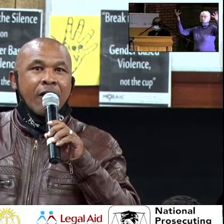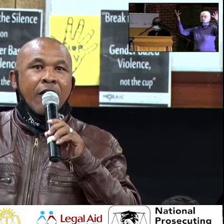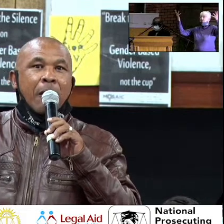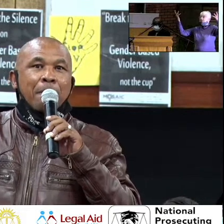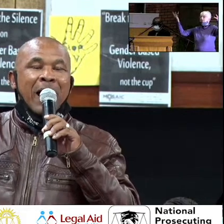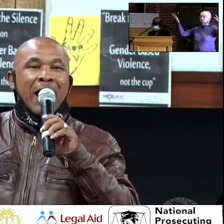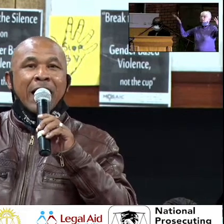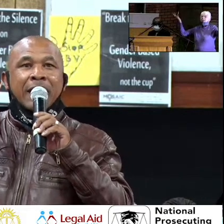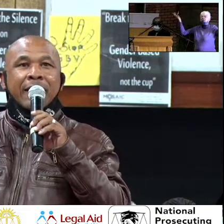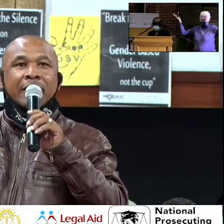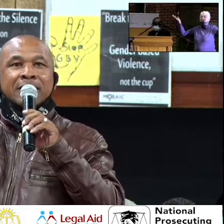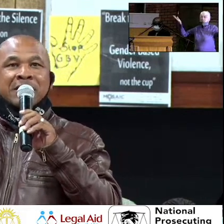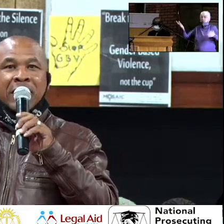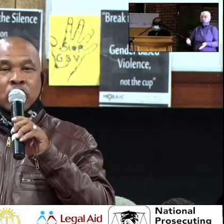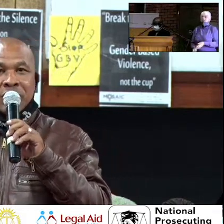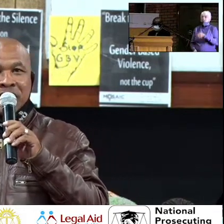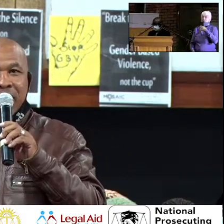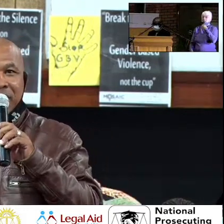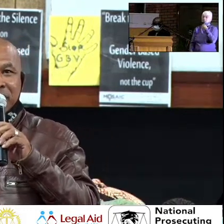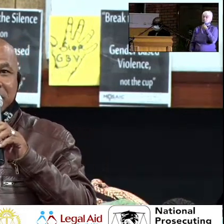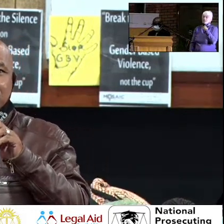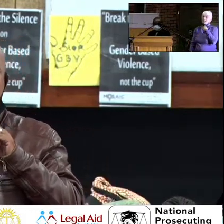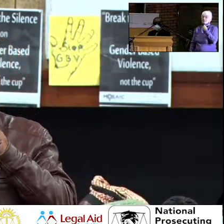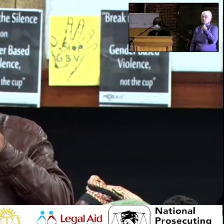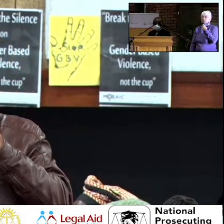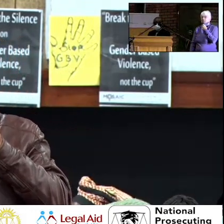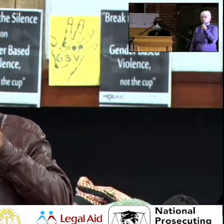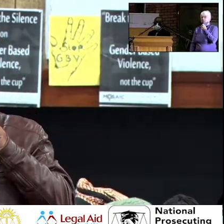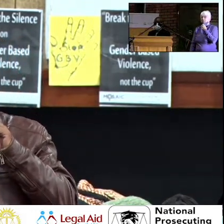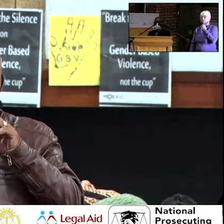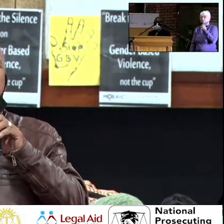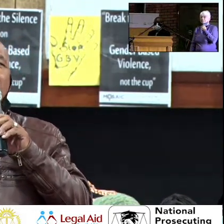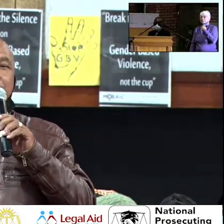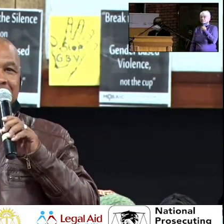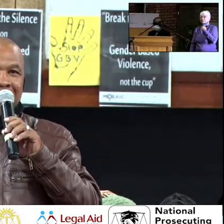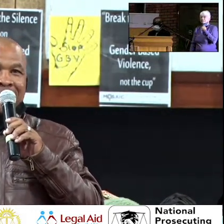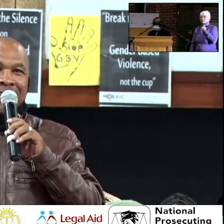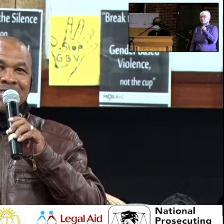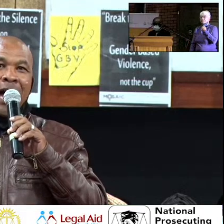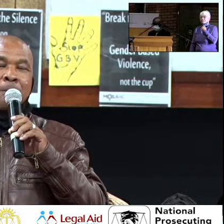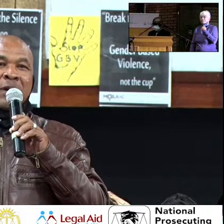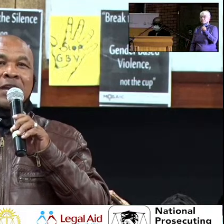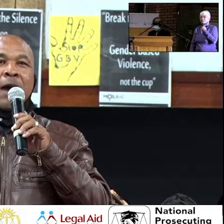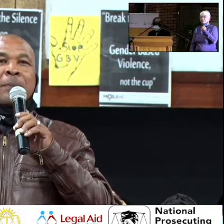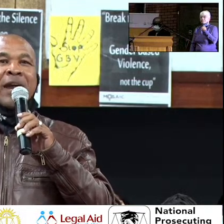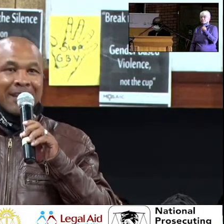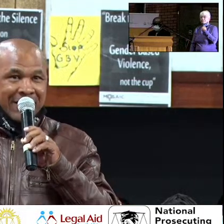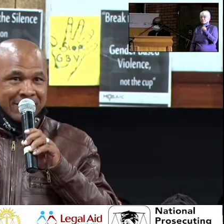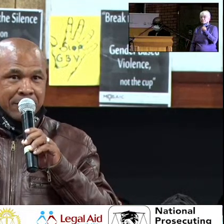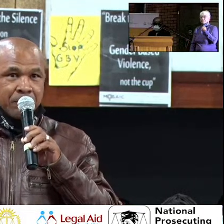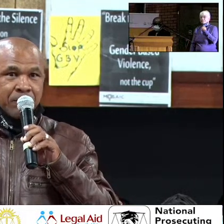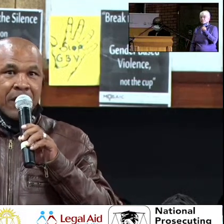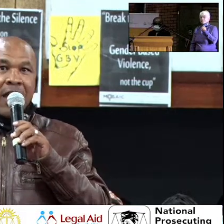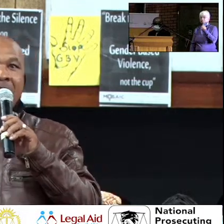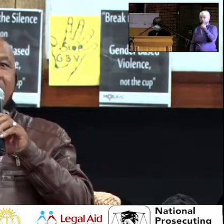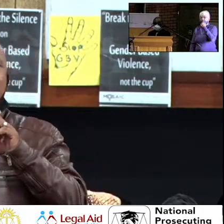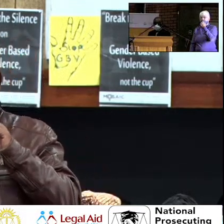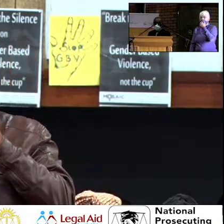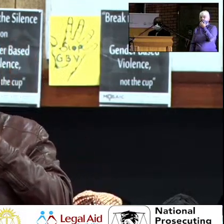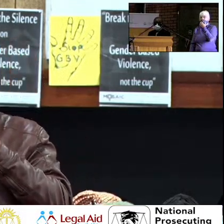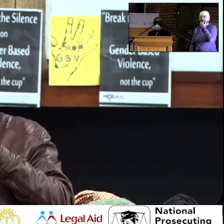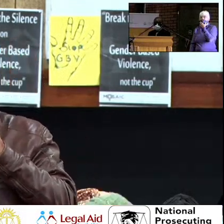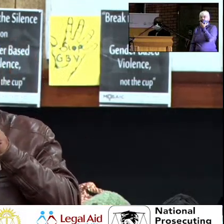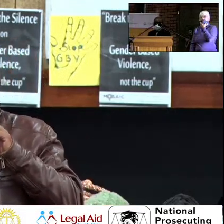Secondly, my second concern is when perpetrators are being apprehended and